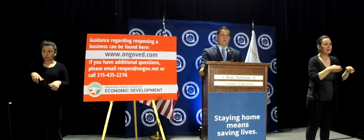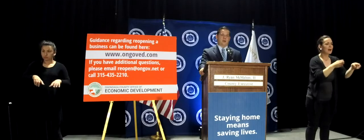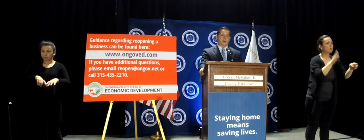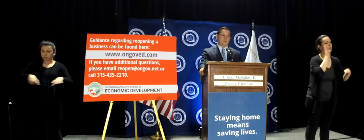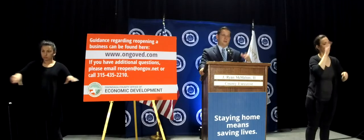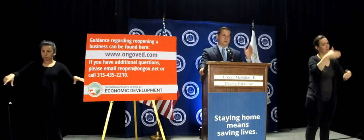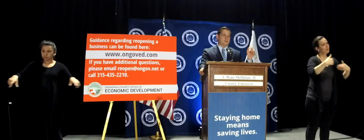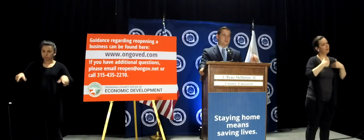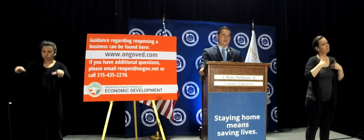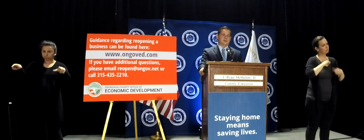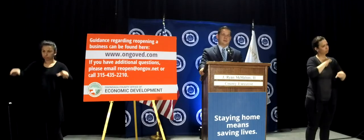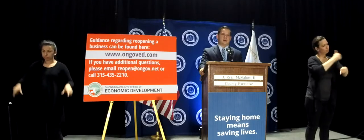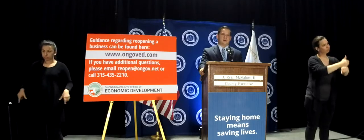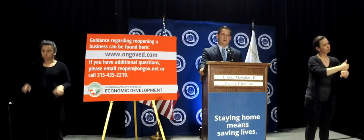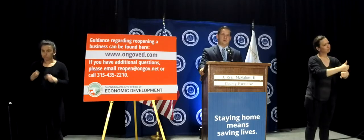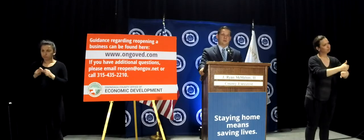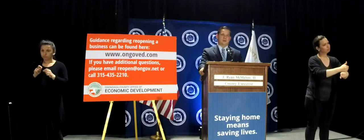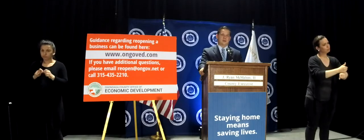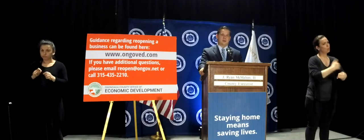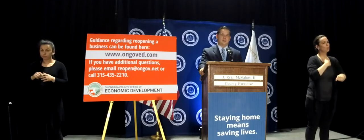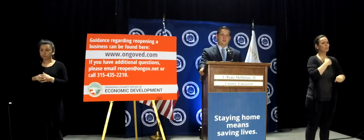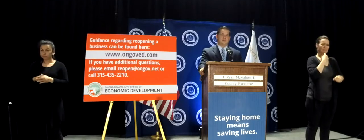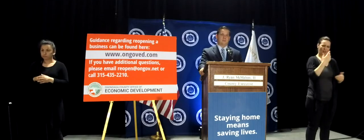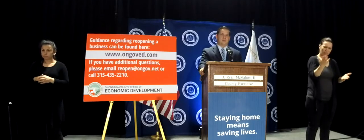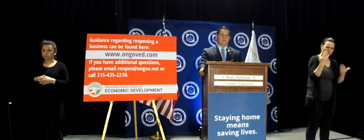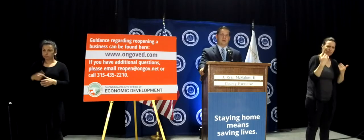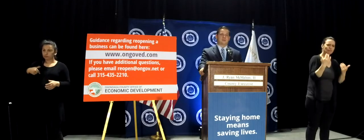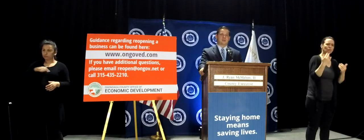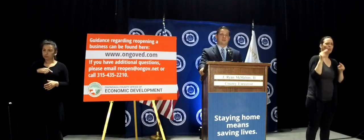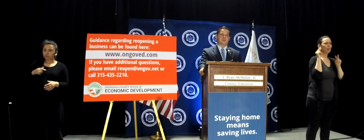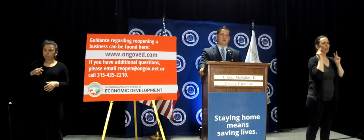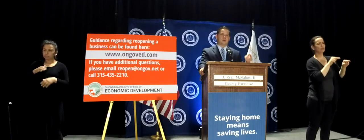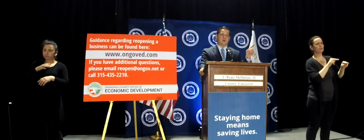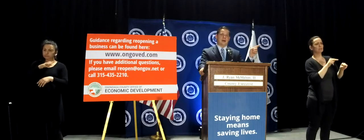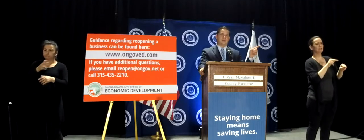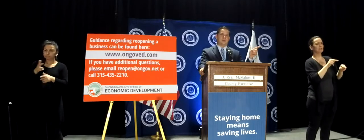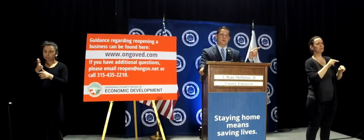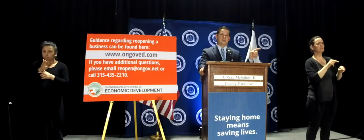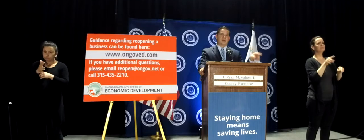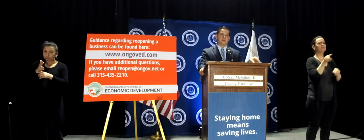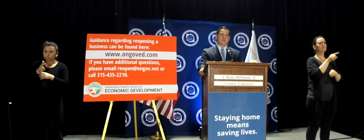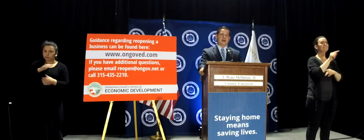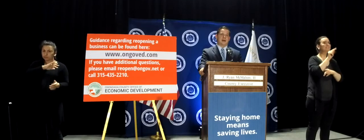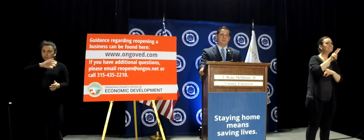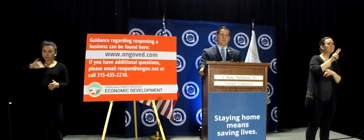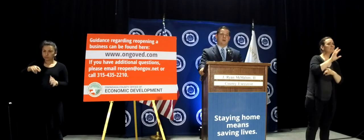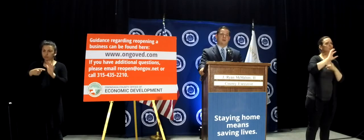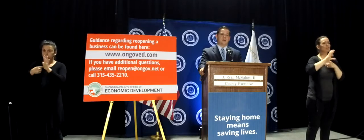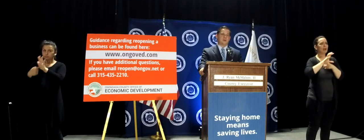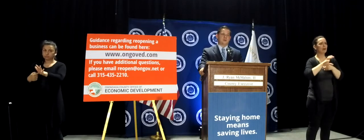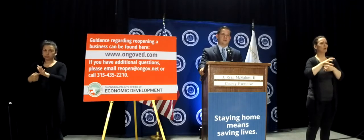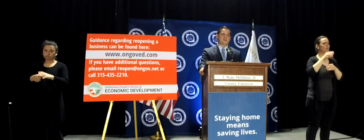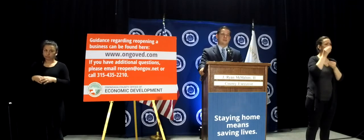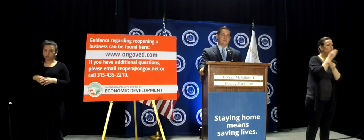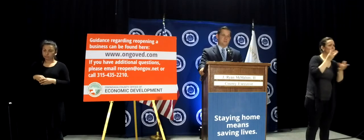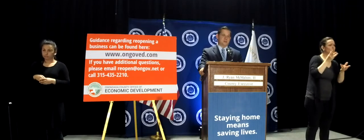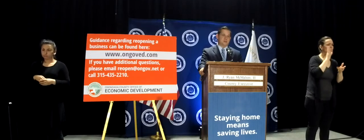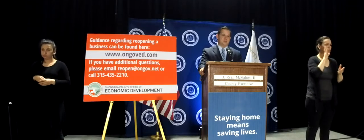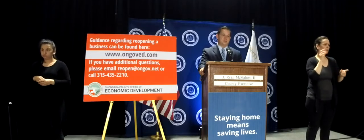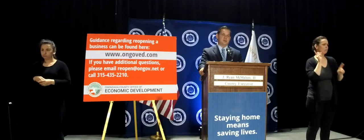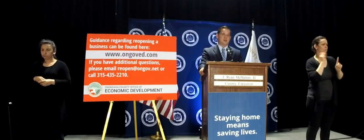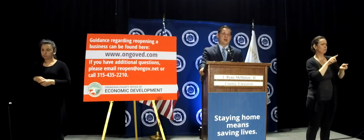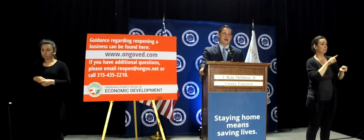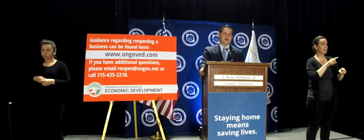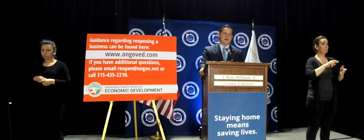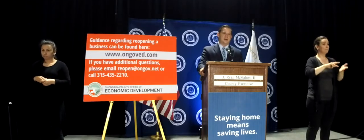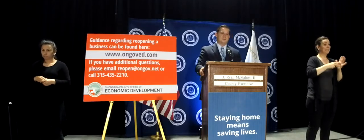have everybody out, and you guys can all go. I'm not suggesting you can go on the beach on the job, but you can see the